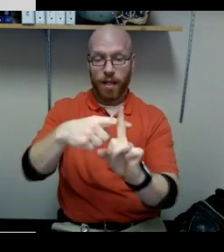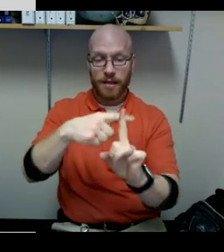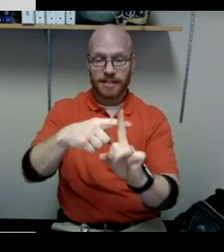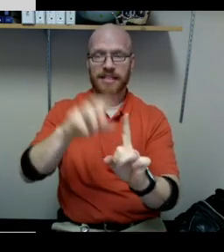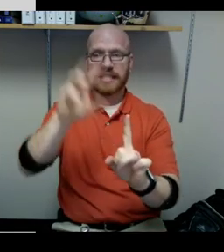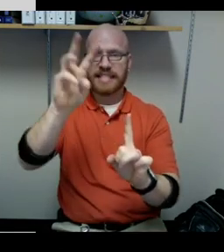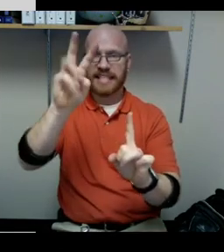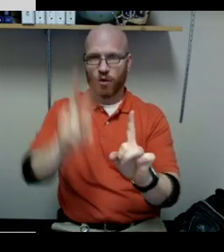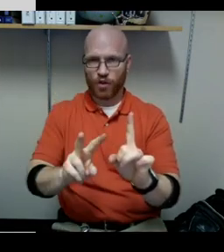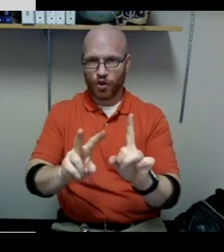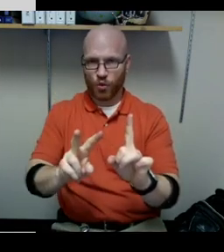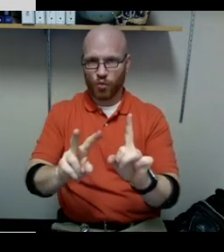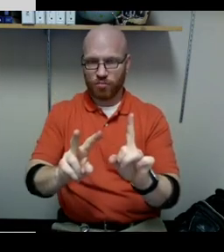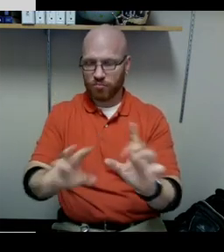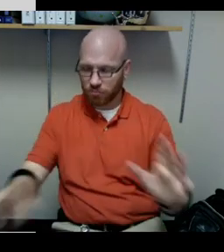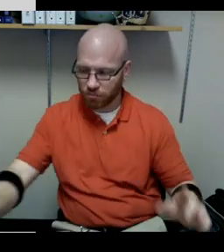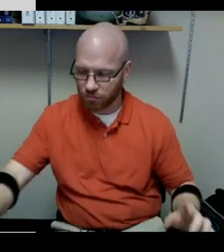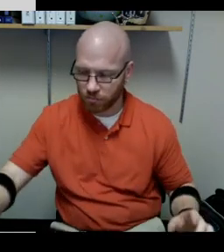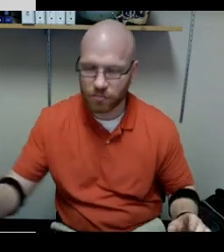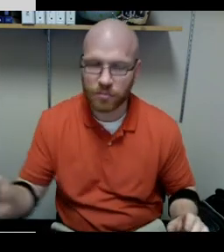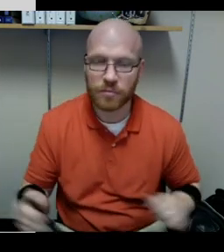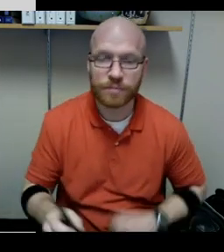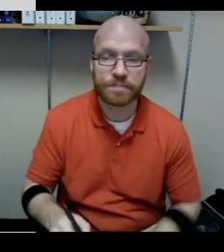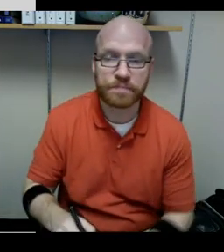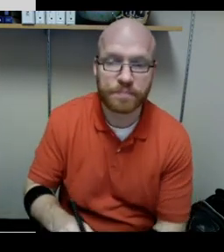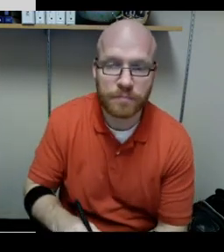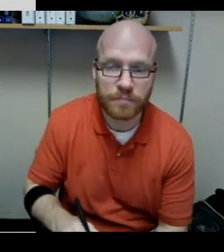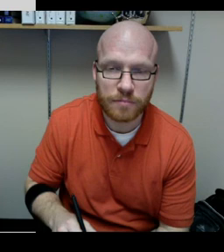to plus 6/2.